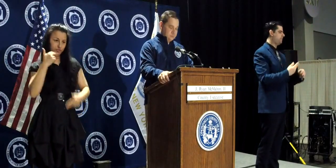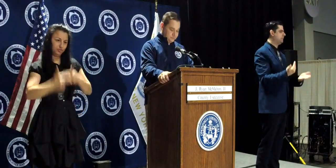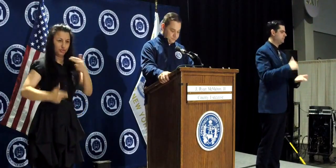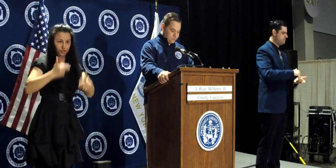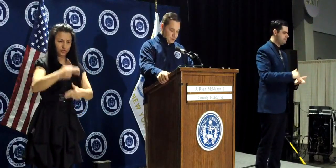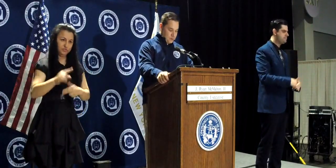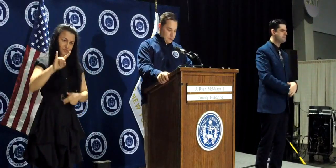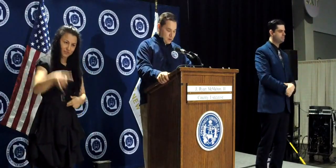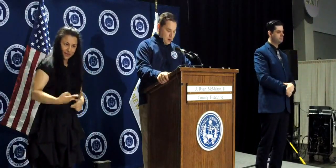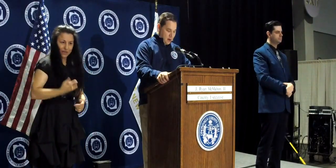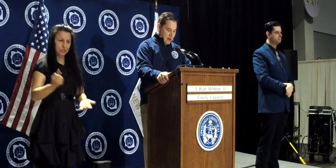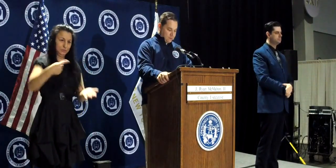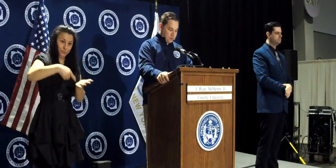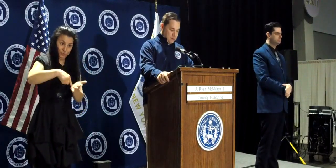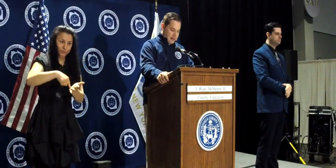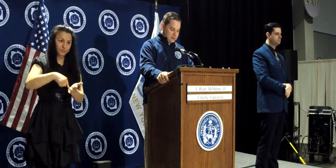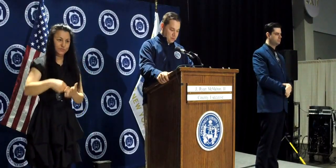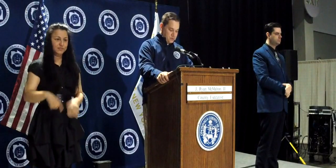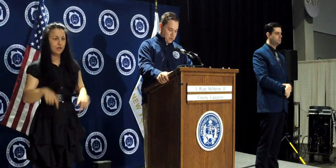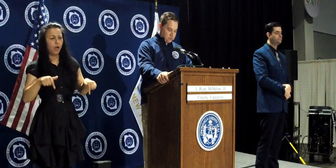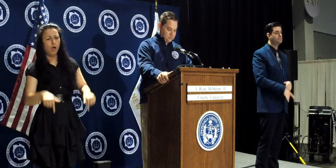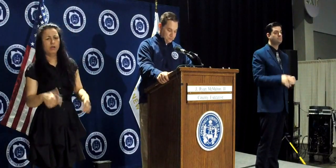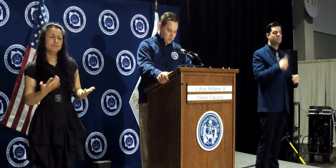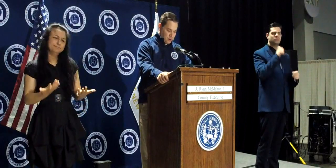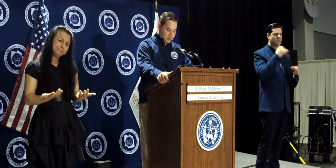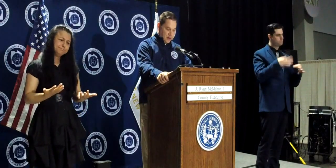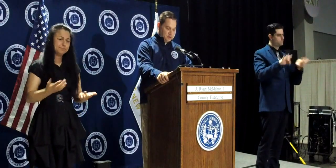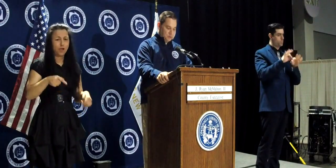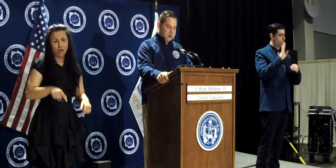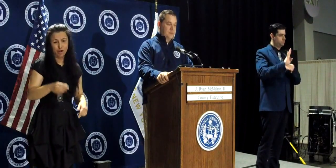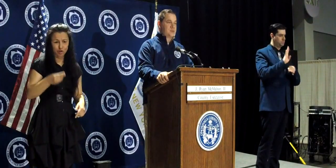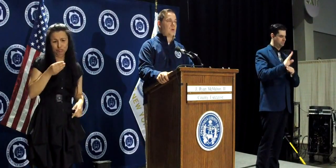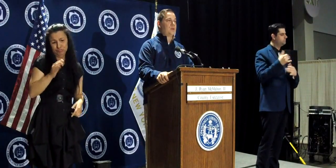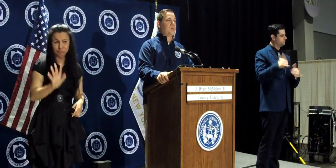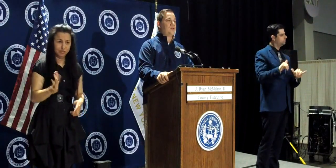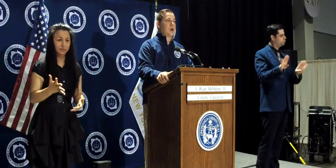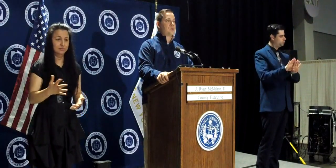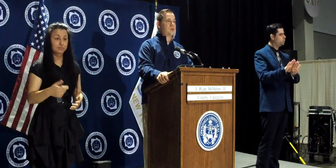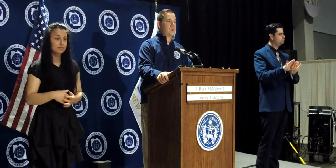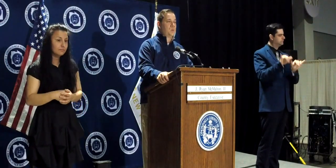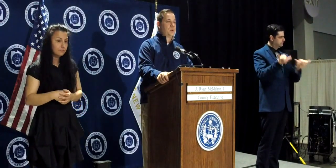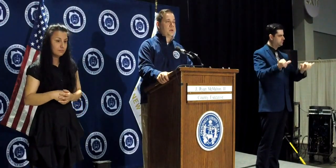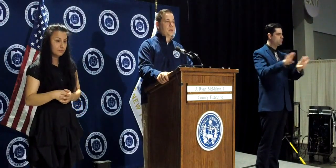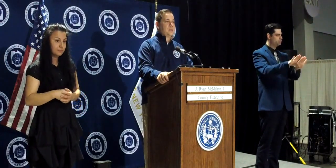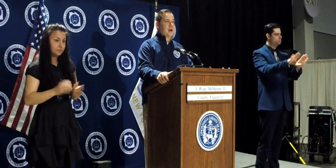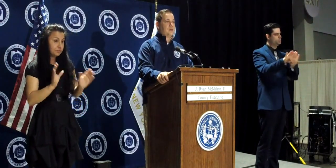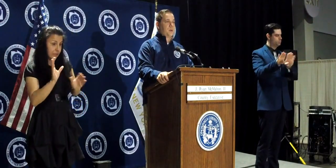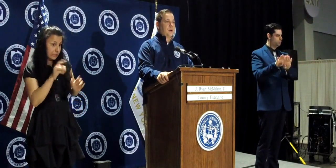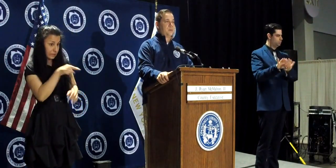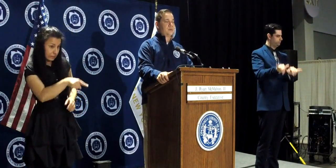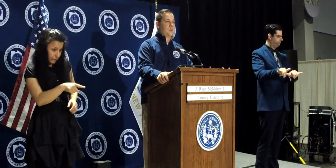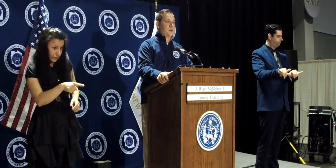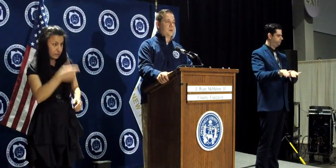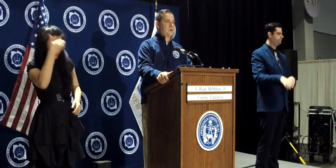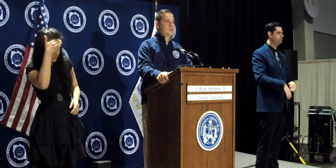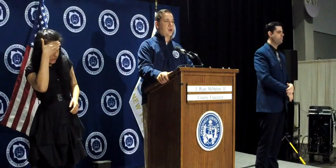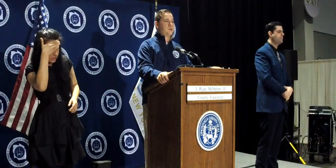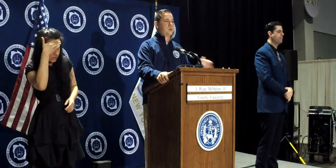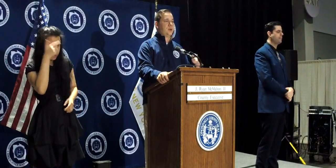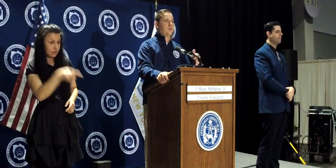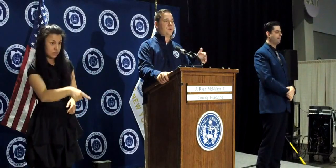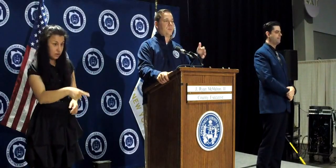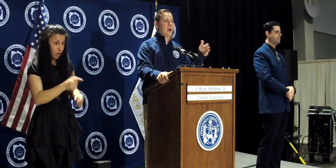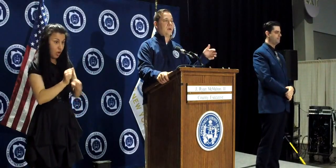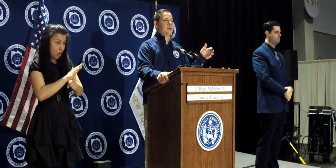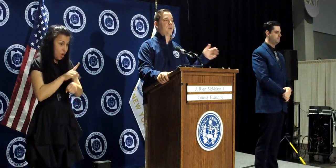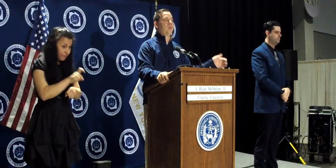yet. After the positive result, the health department's going to reach out to you. You should also